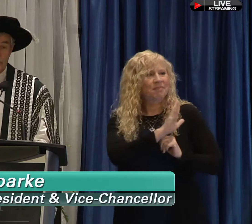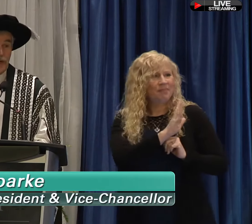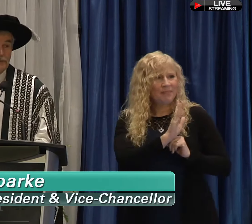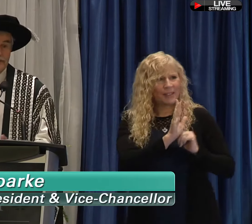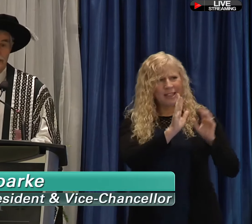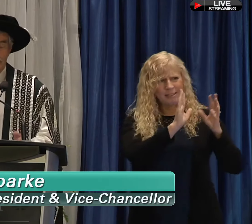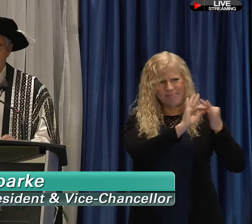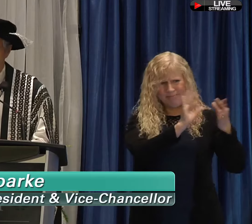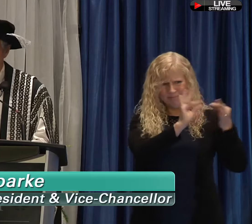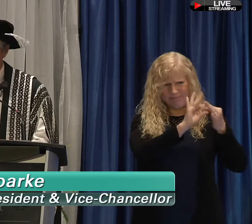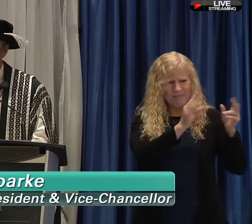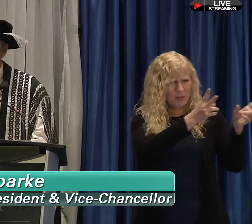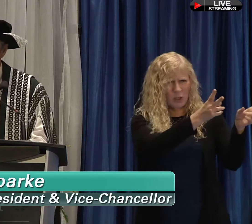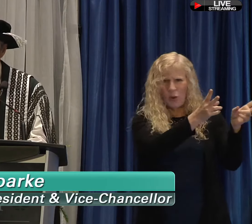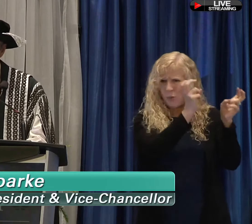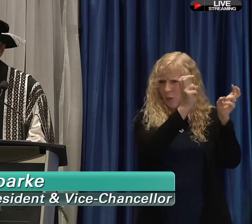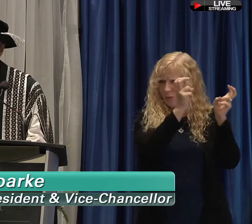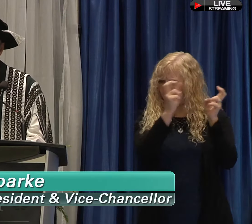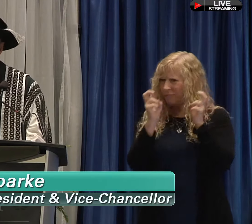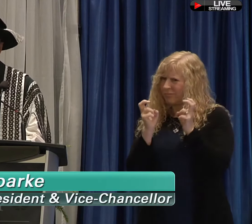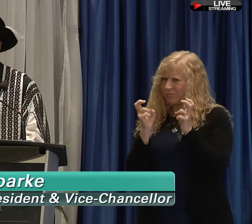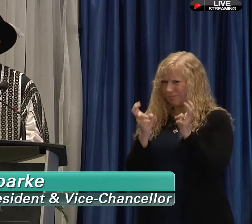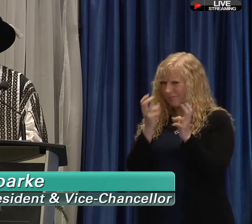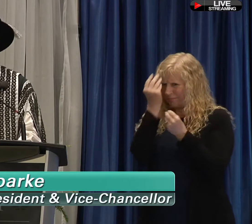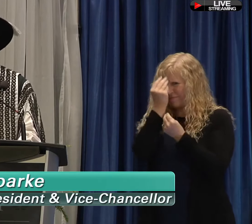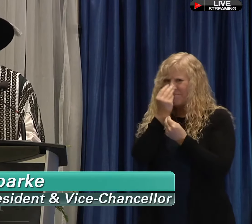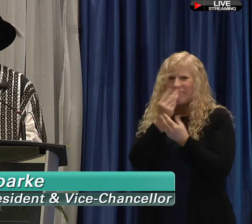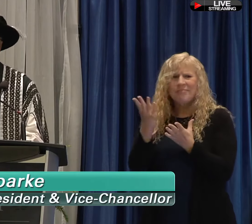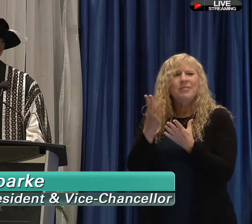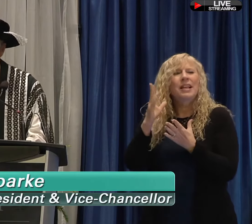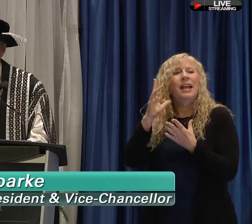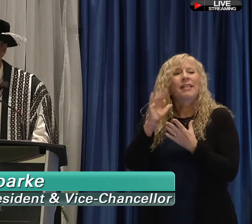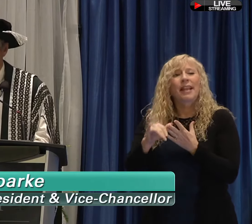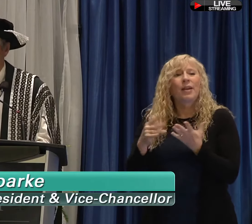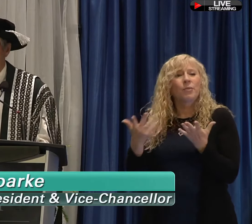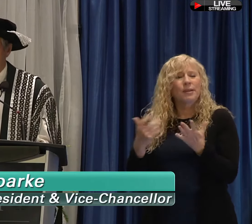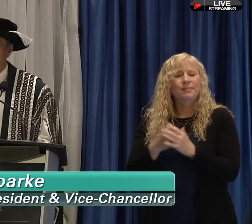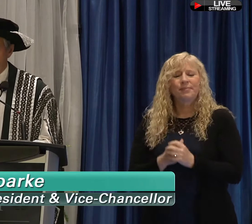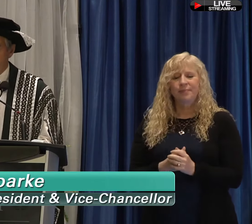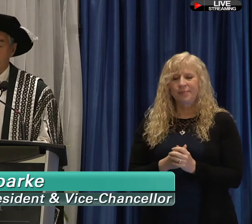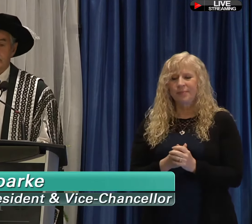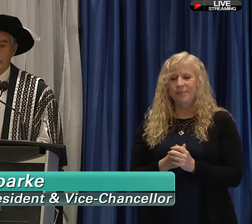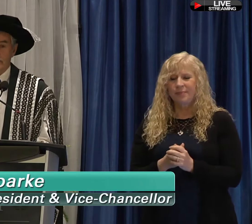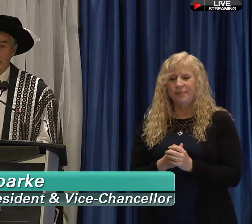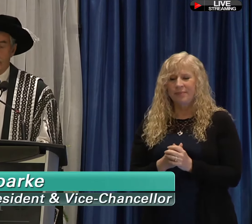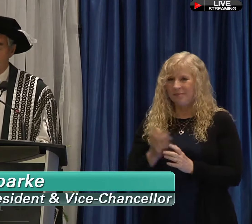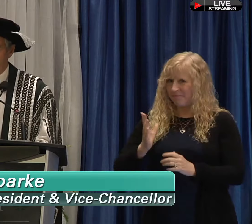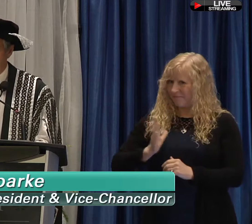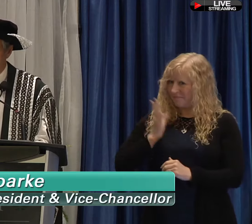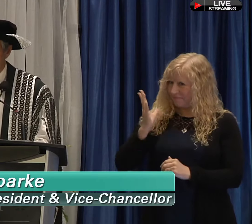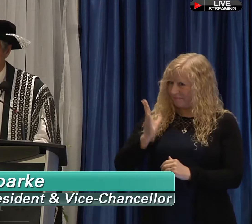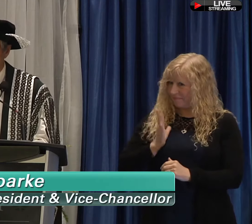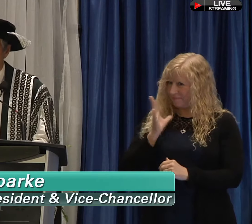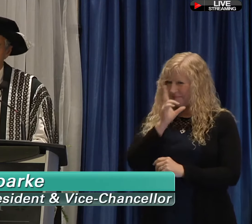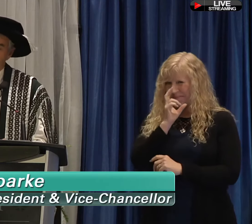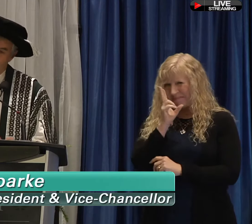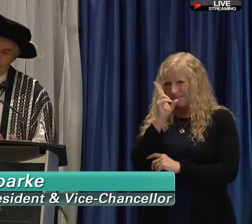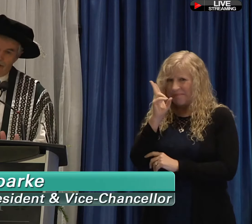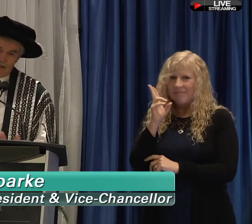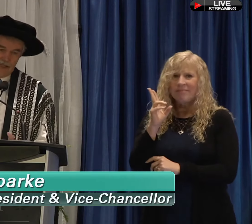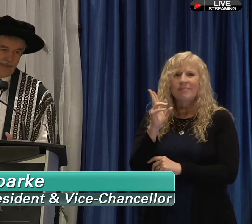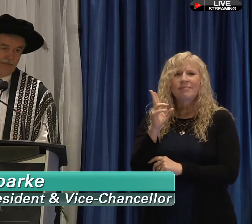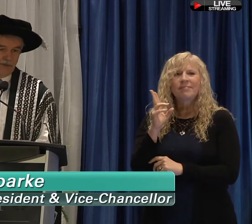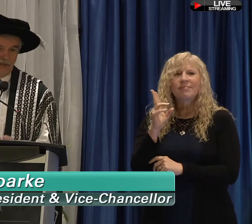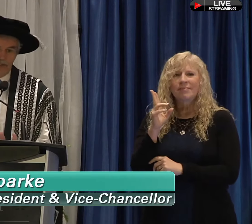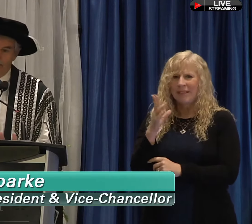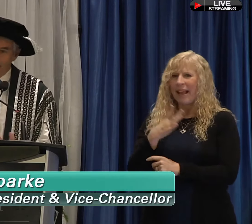which describes us, I think, in a very accurate way. It described Trent as, quote, a prestigious and elite.